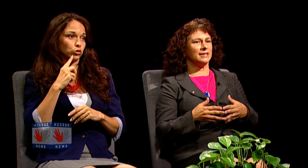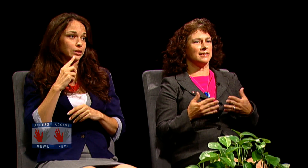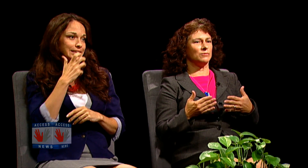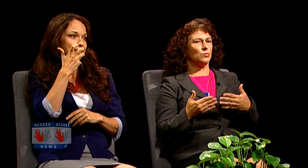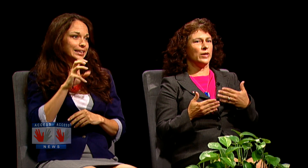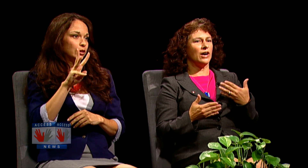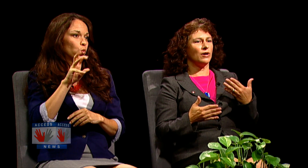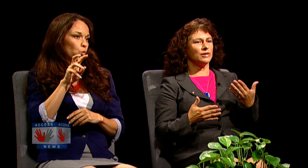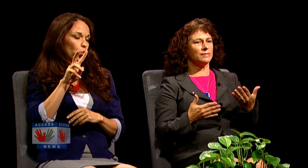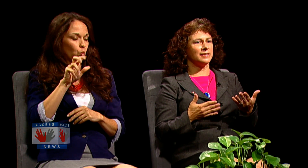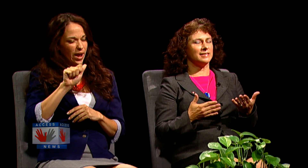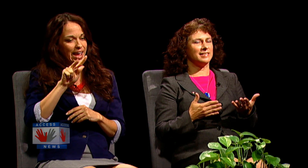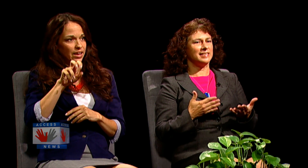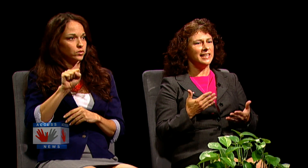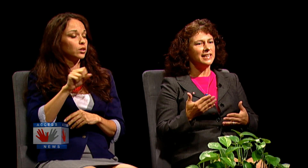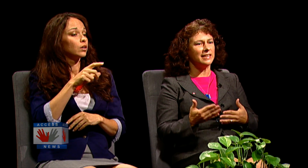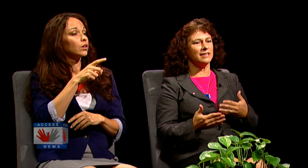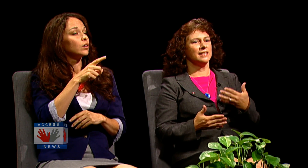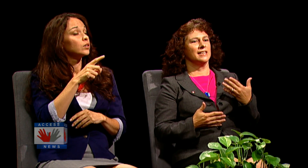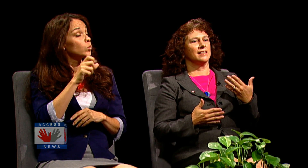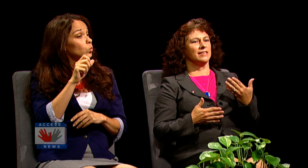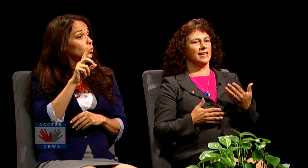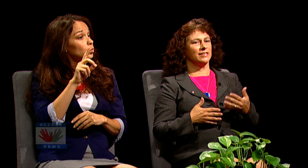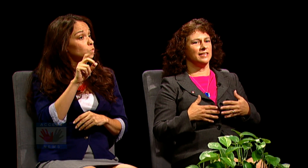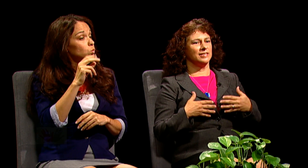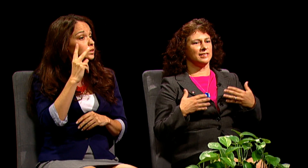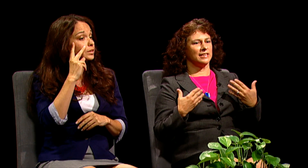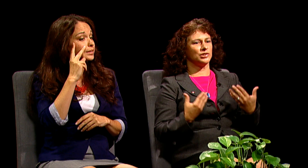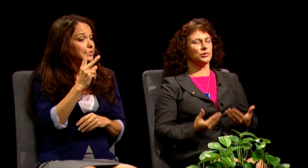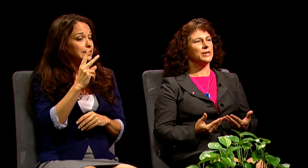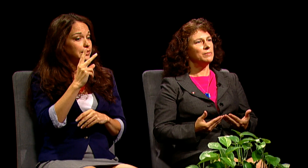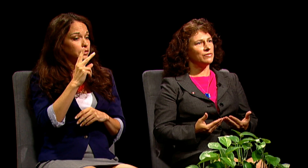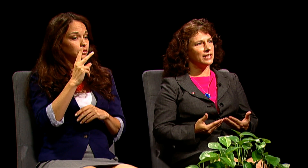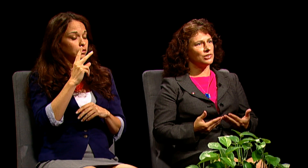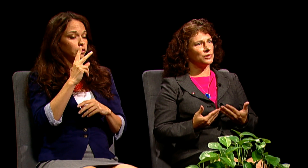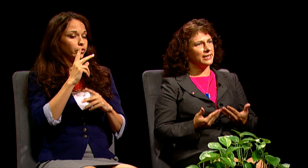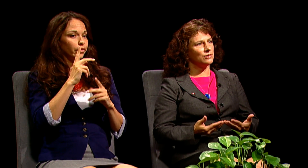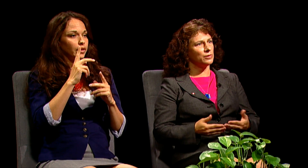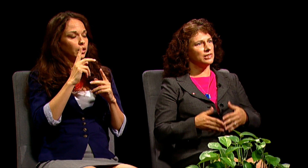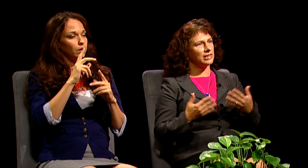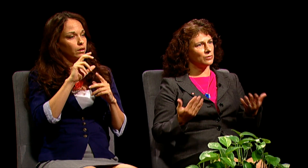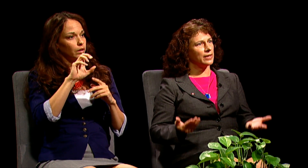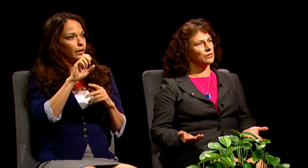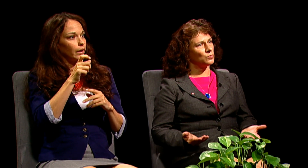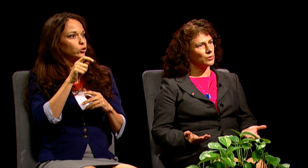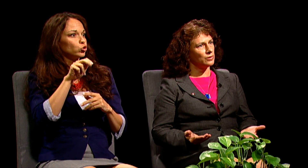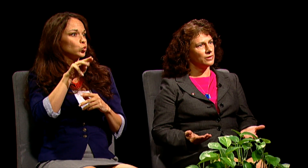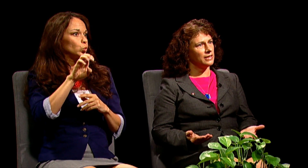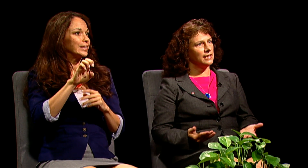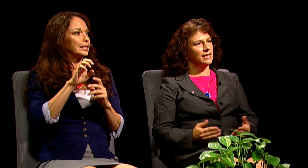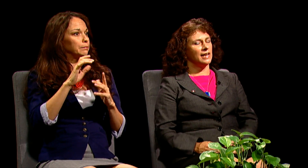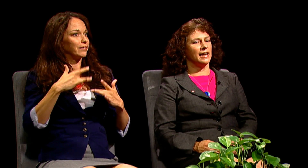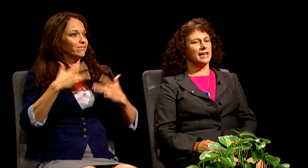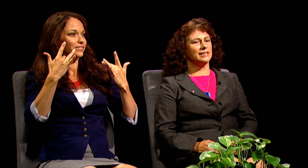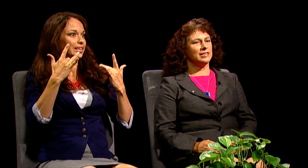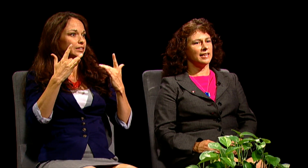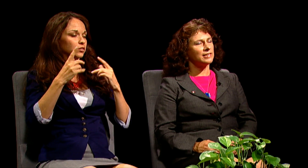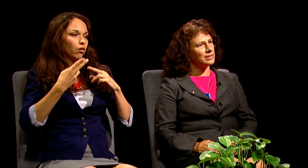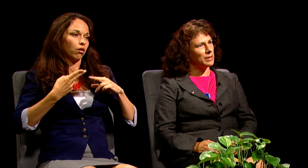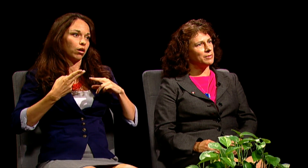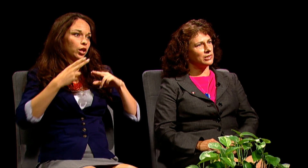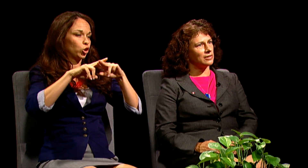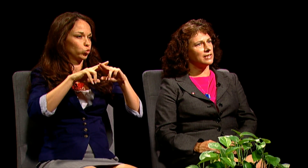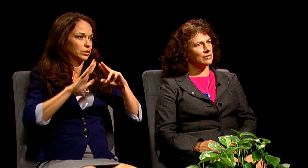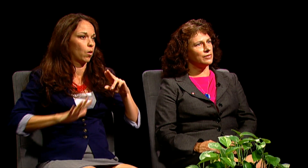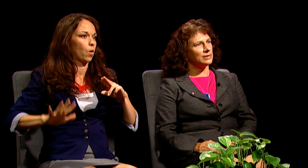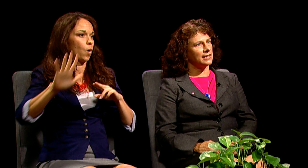So we are seeing that these extreme events are increasing around the world, and